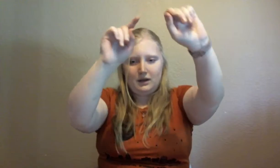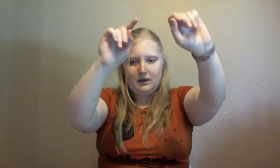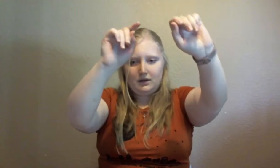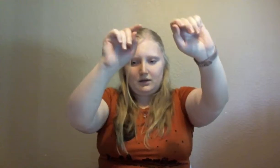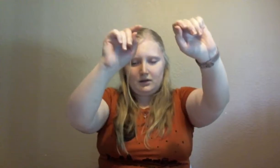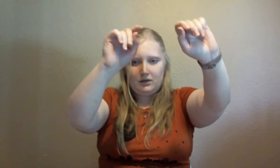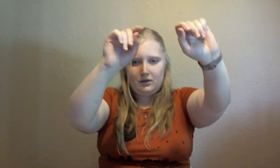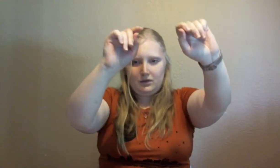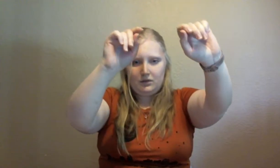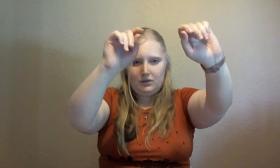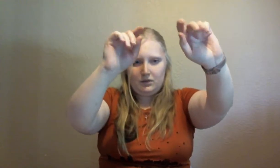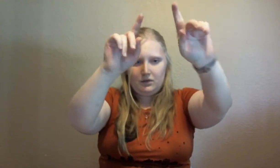and